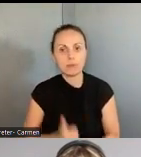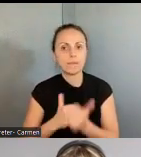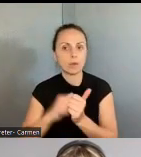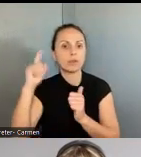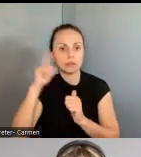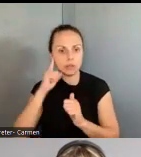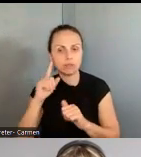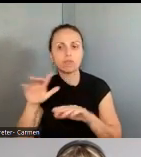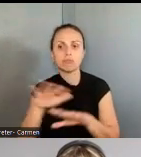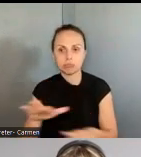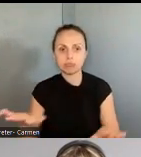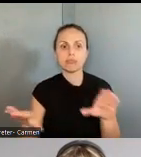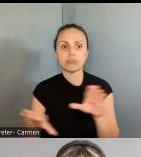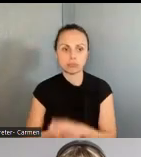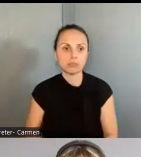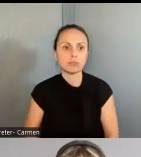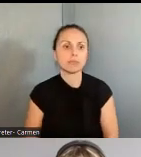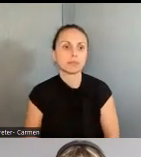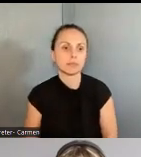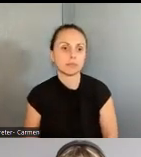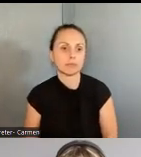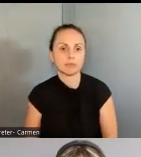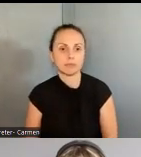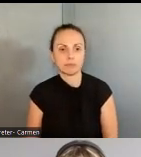body to the rhythm.